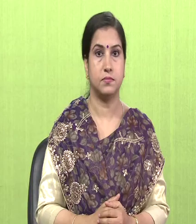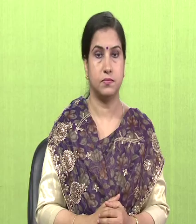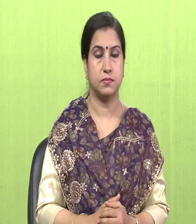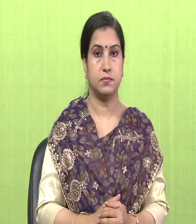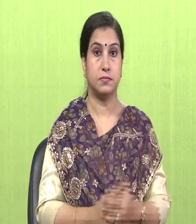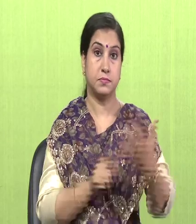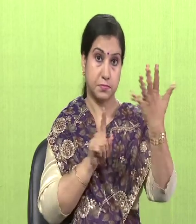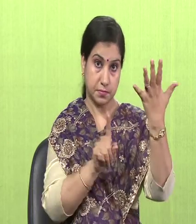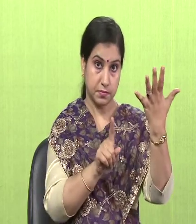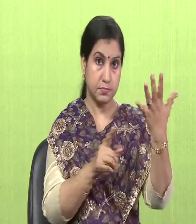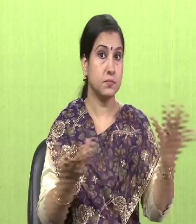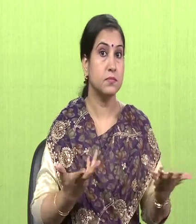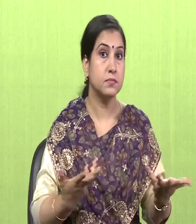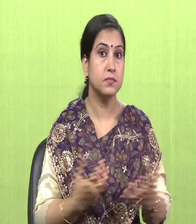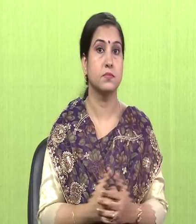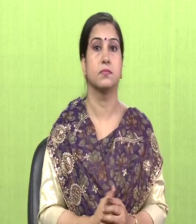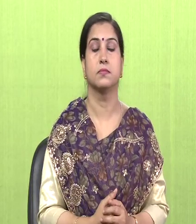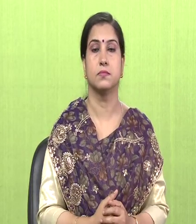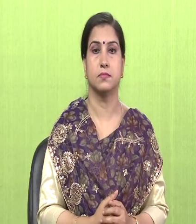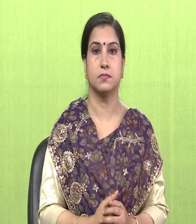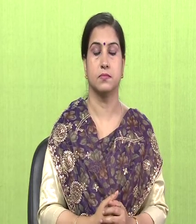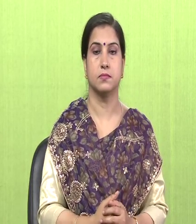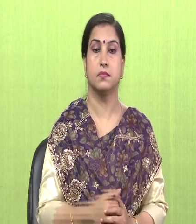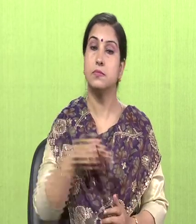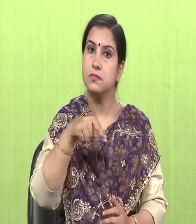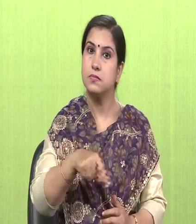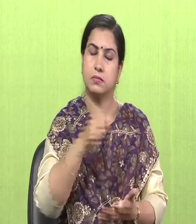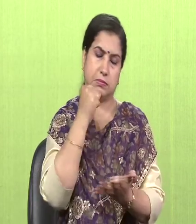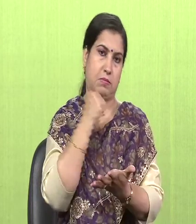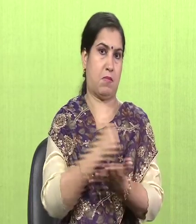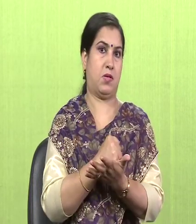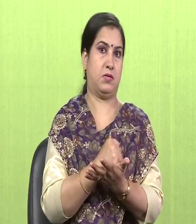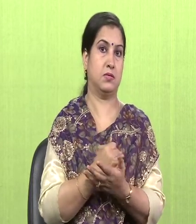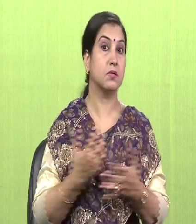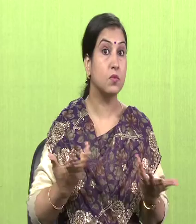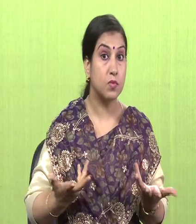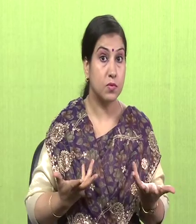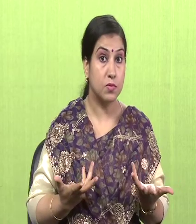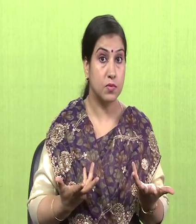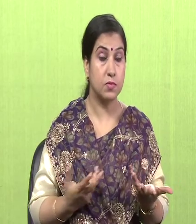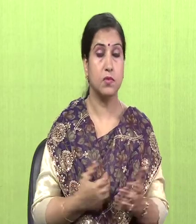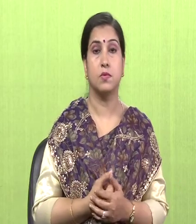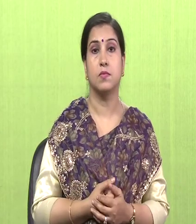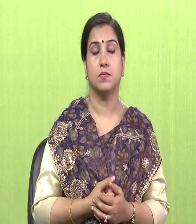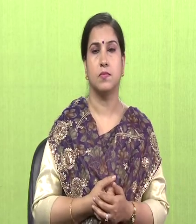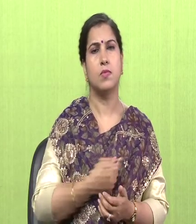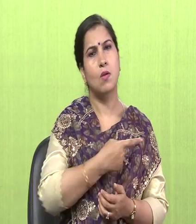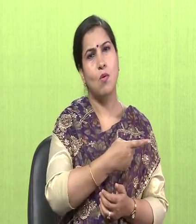Sixth one is, it is also necessary that all the sections of